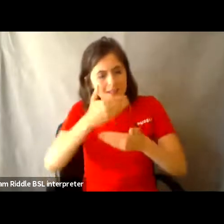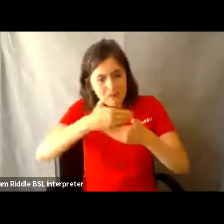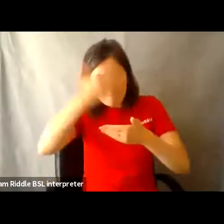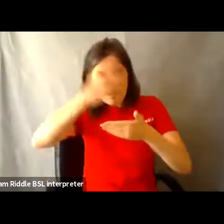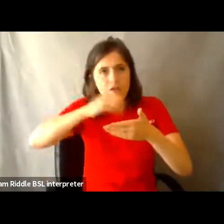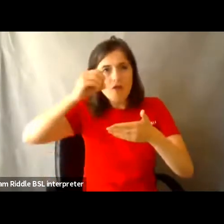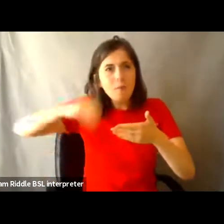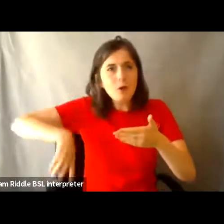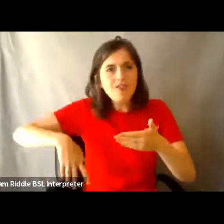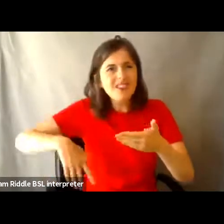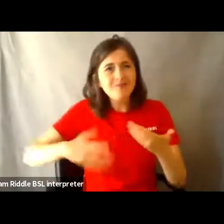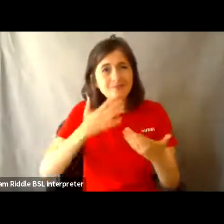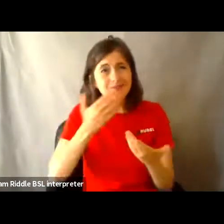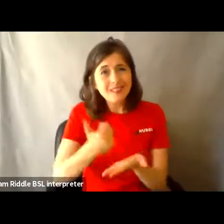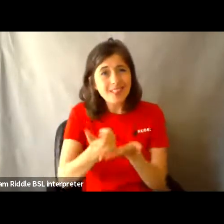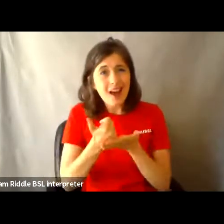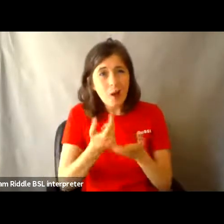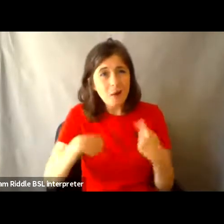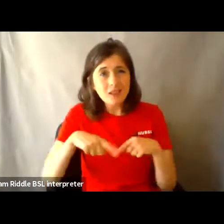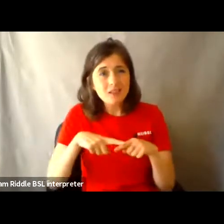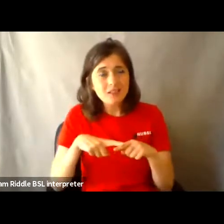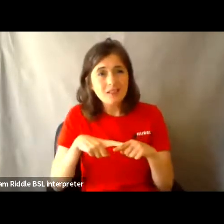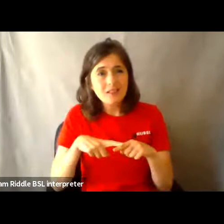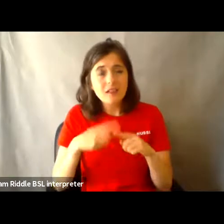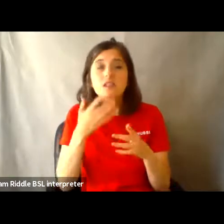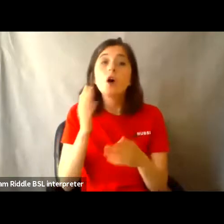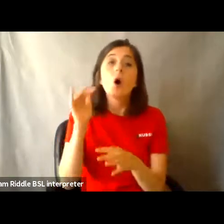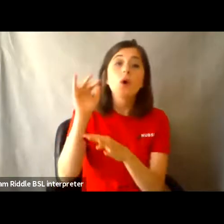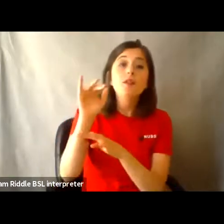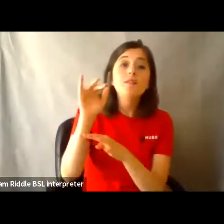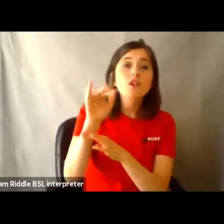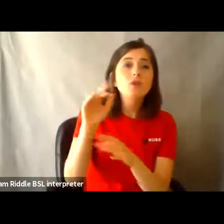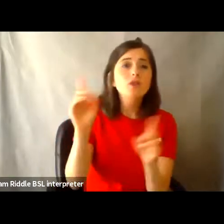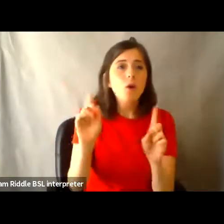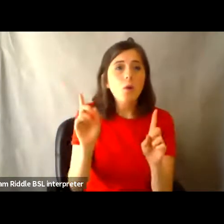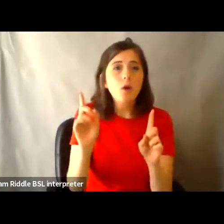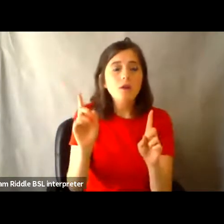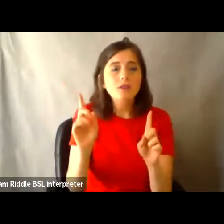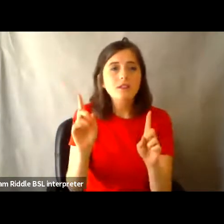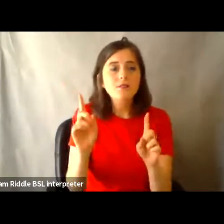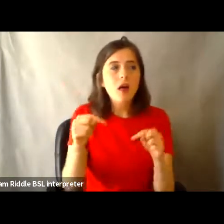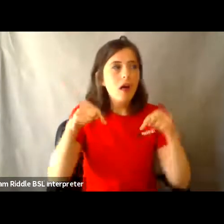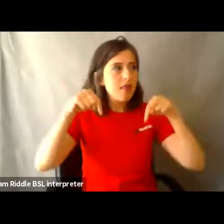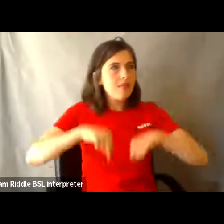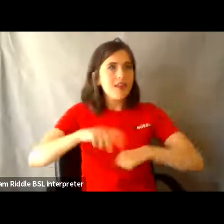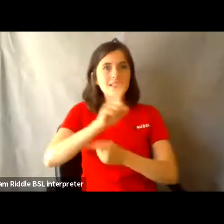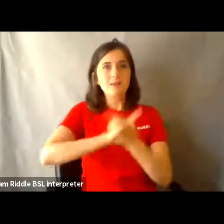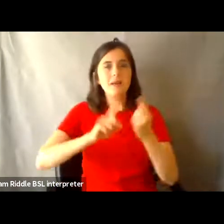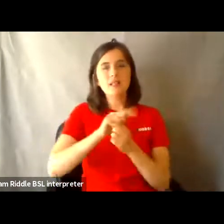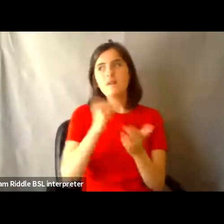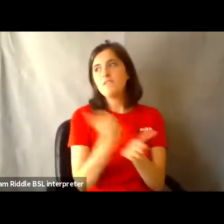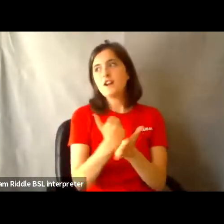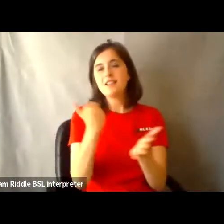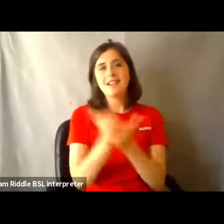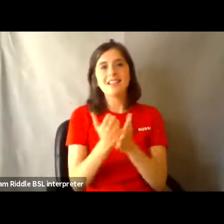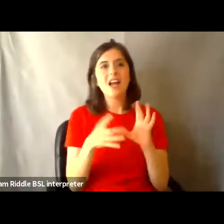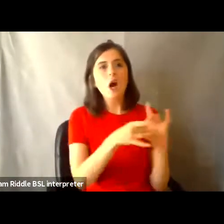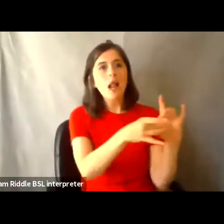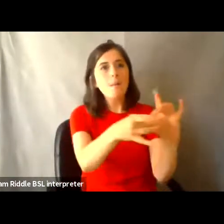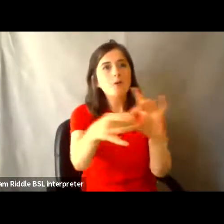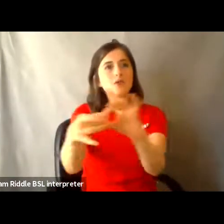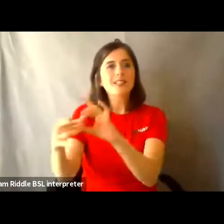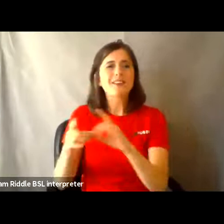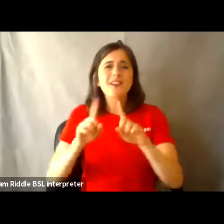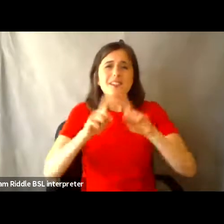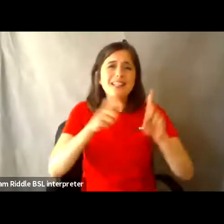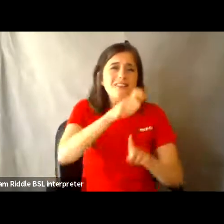what is the future for us? I love that this is a collaborative session with so many different people from so many different backgrounds. I think